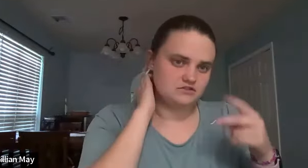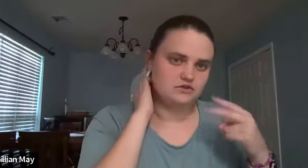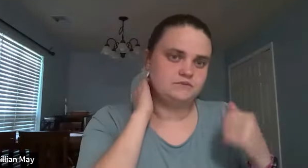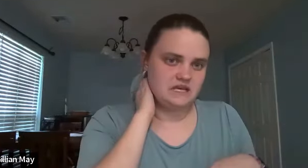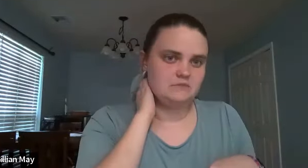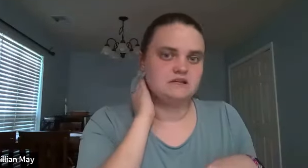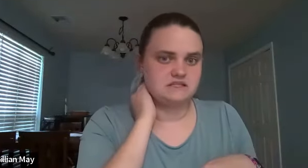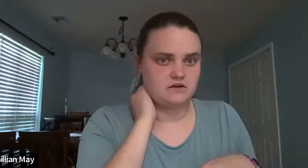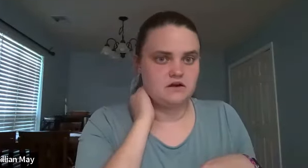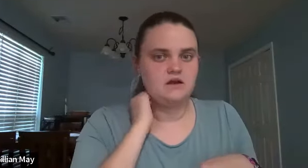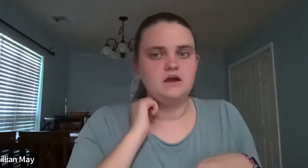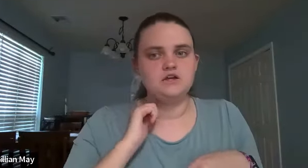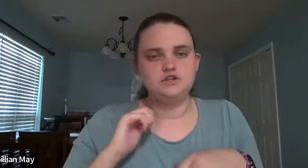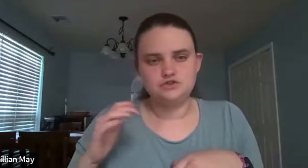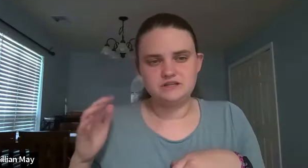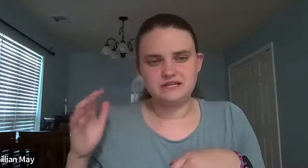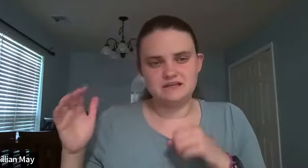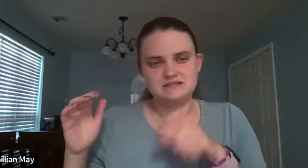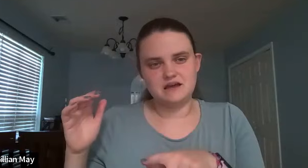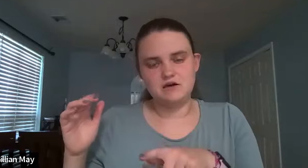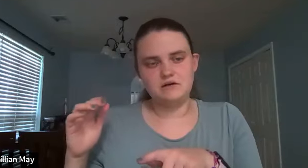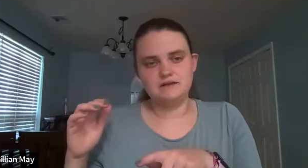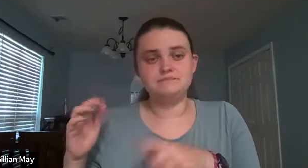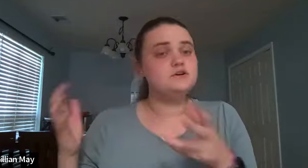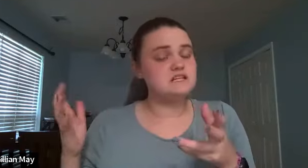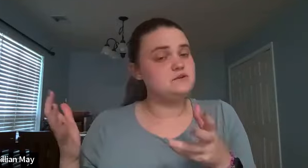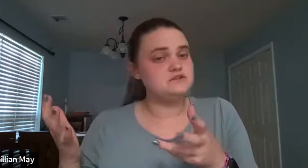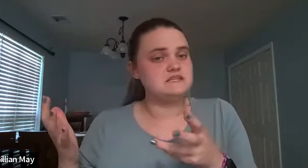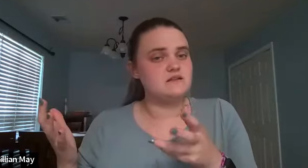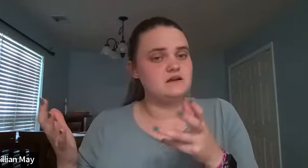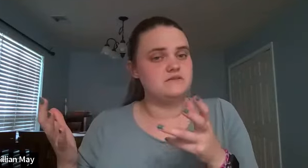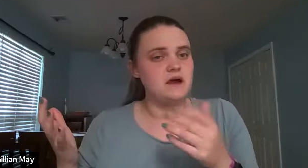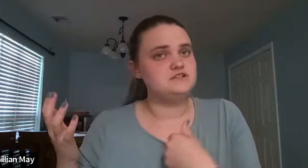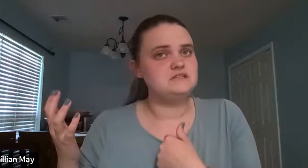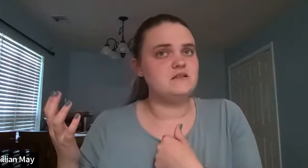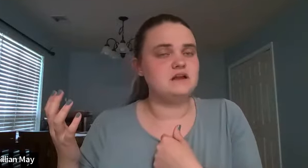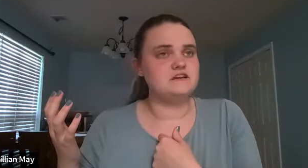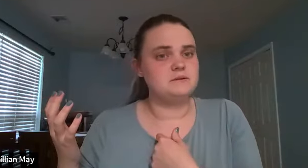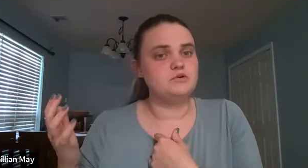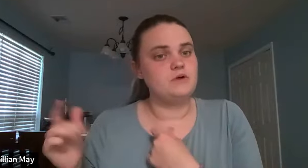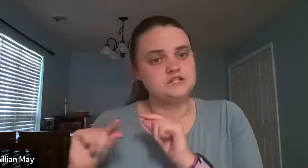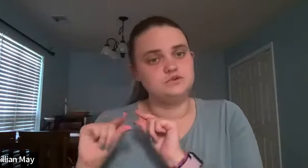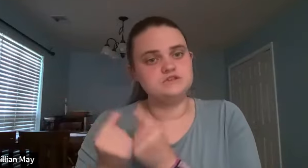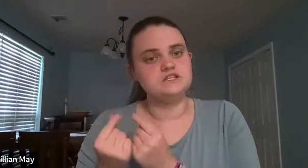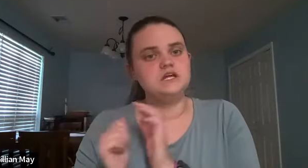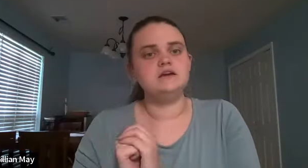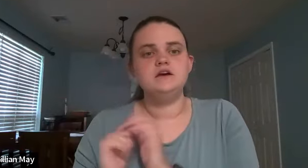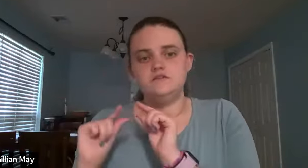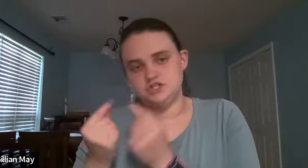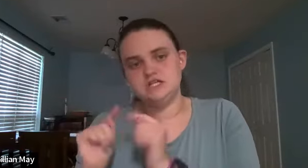group, team, etc. Usually in ASL, and most of the time you do see a lot of I do see a lot of deaf people who actually will use the G's